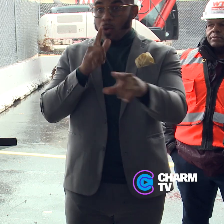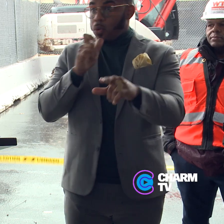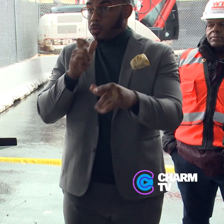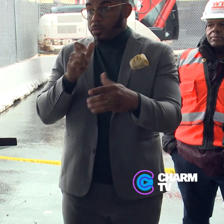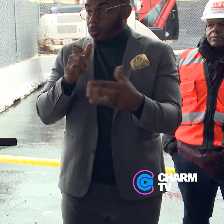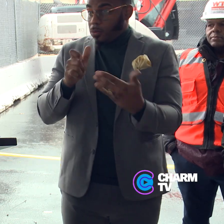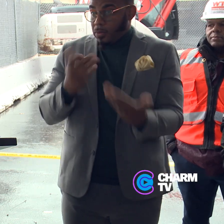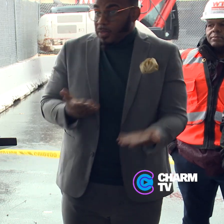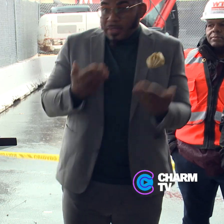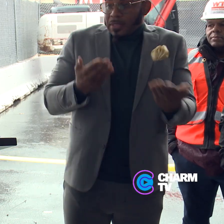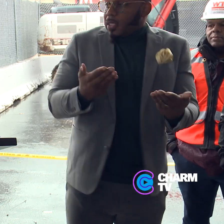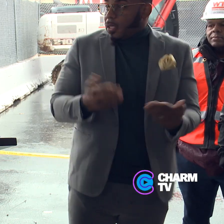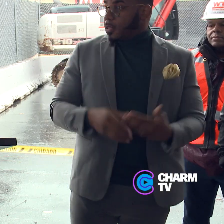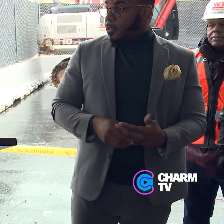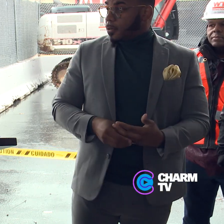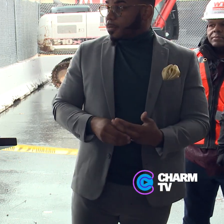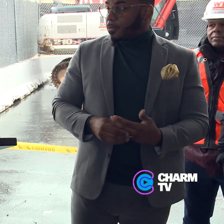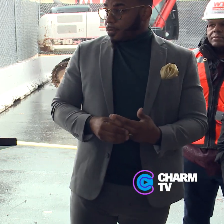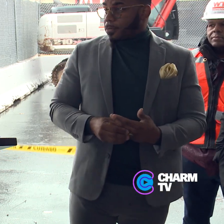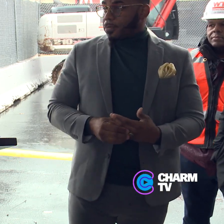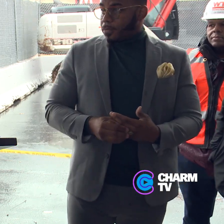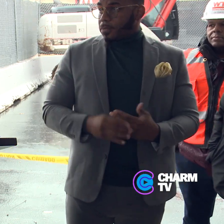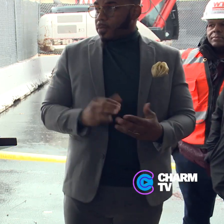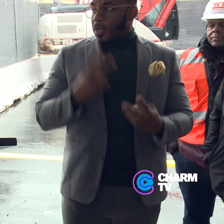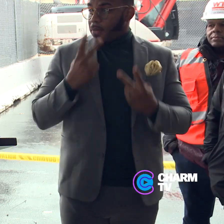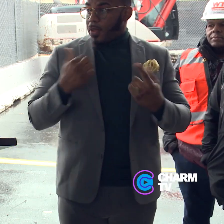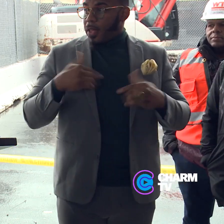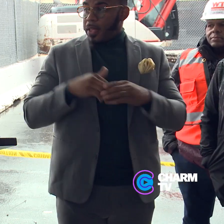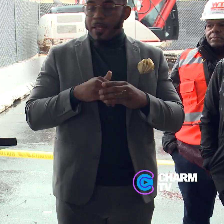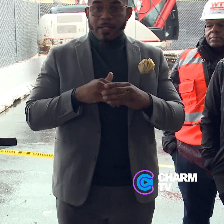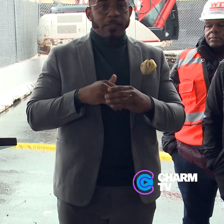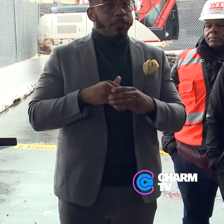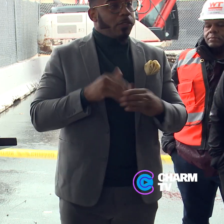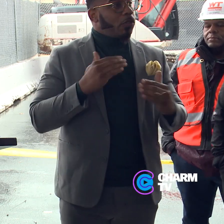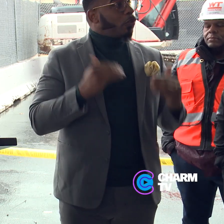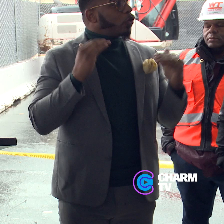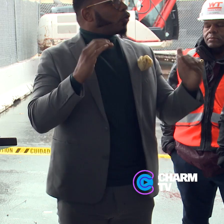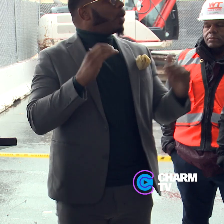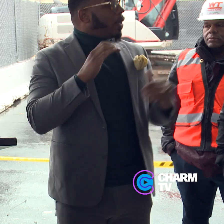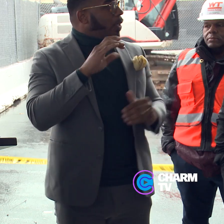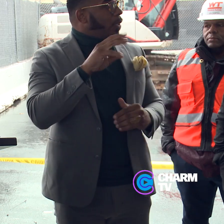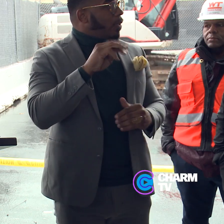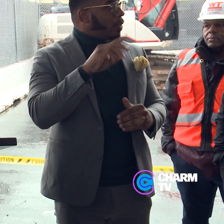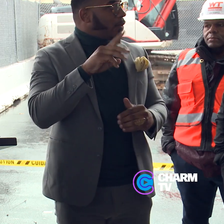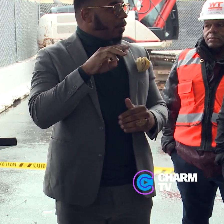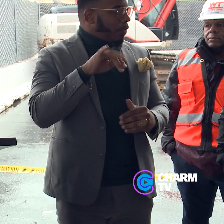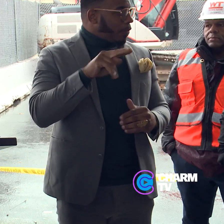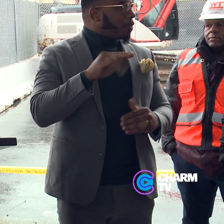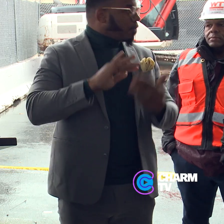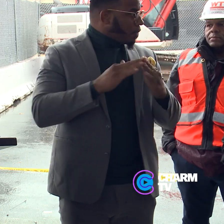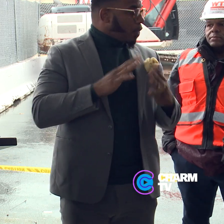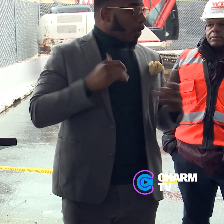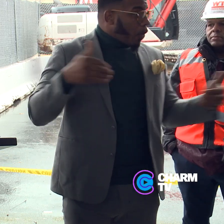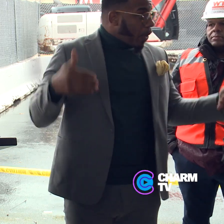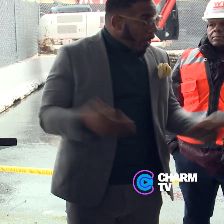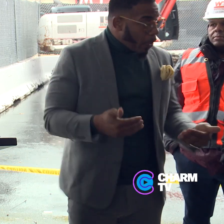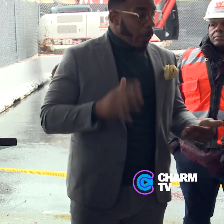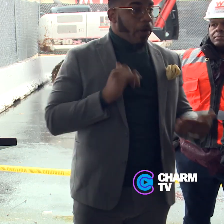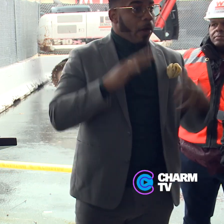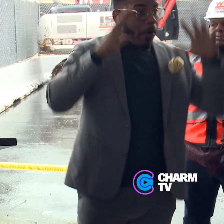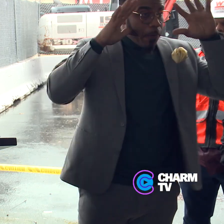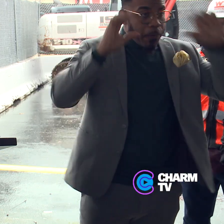you suggest to come and visit us in the greater Mondawmin community. I would like to introduce